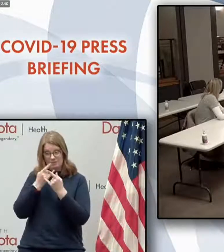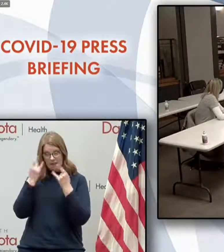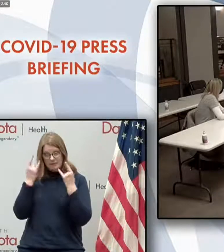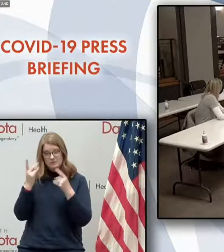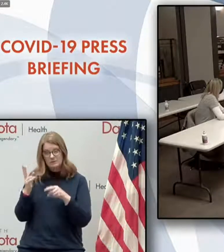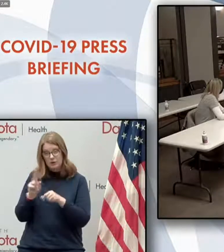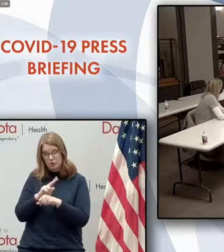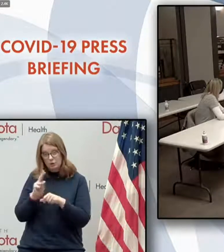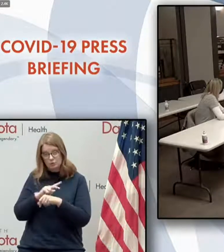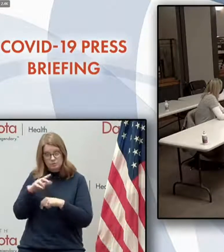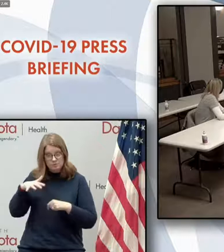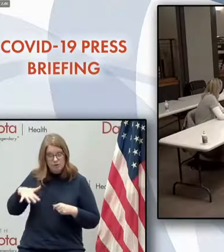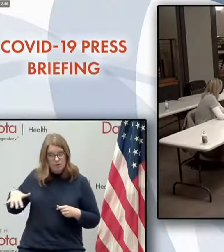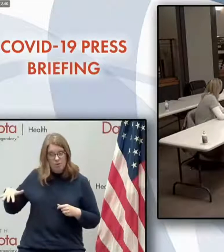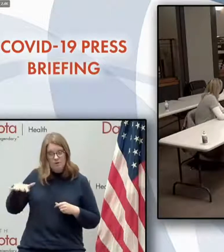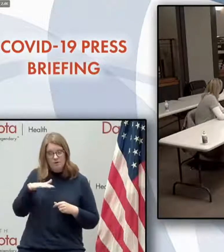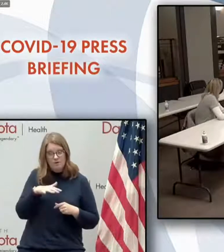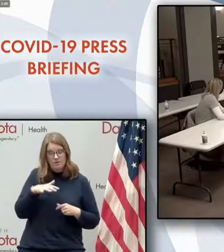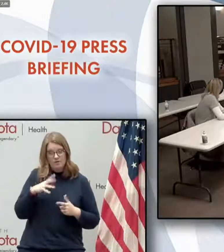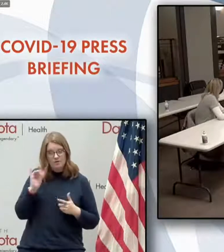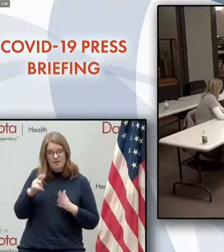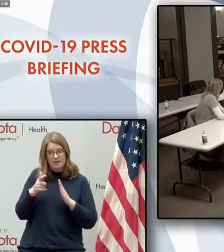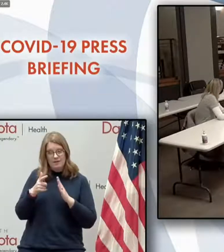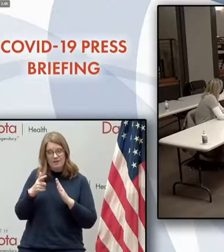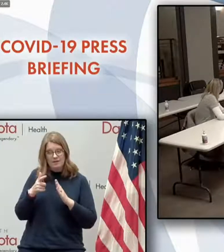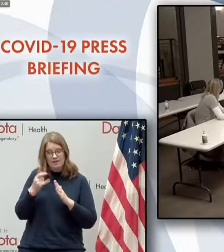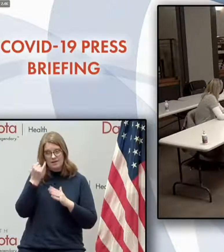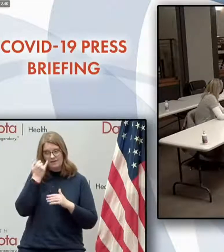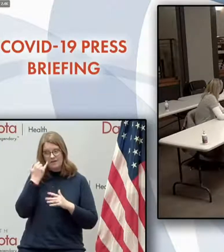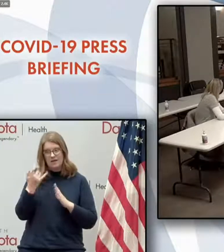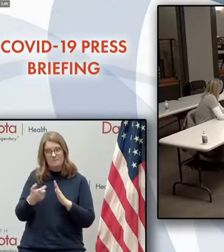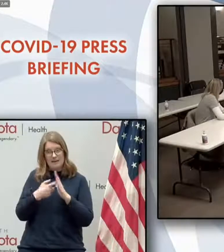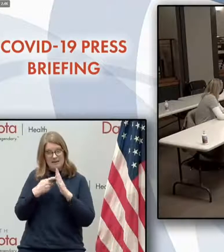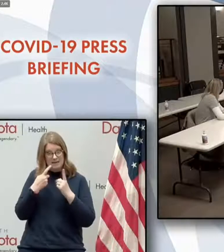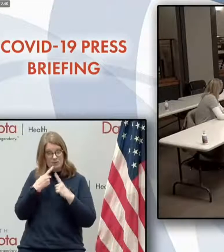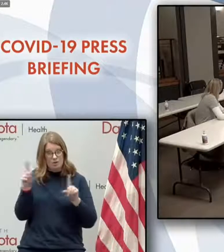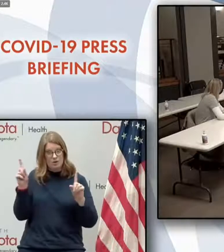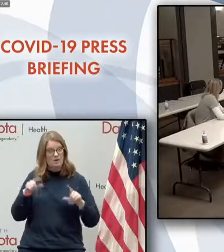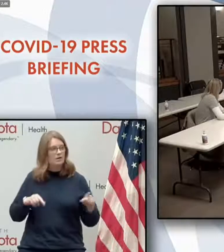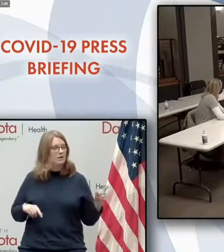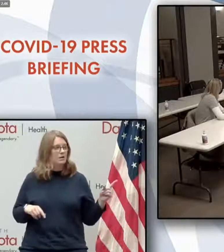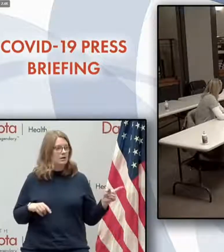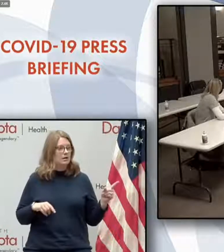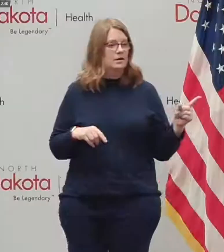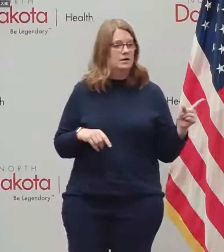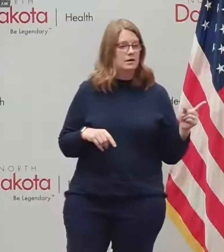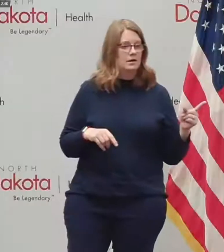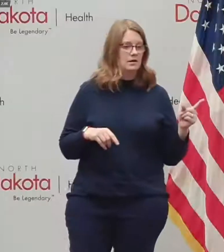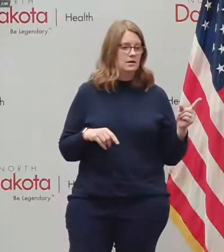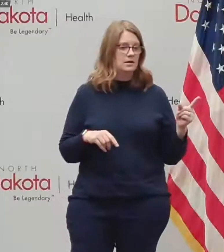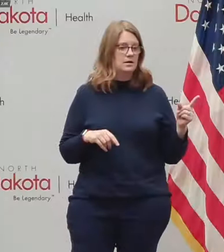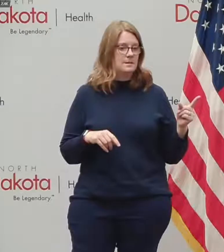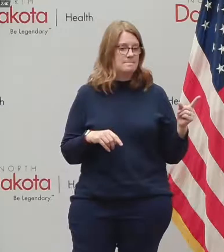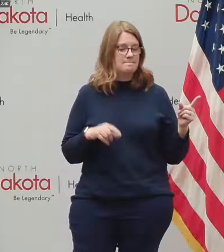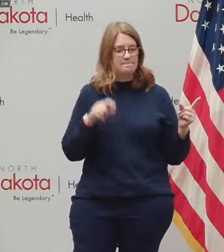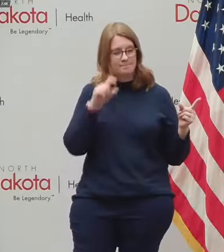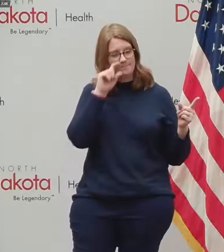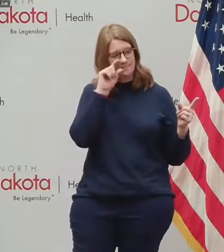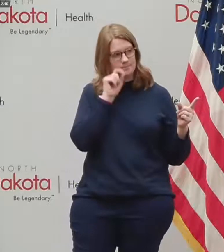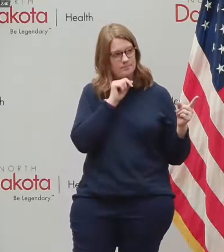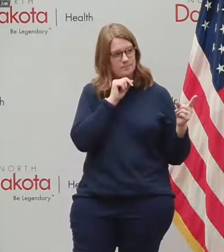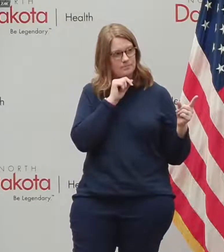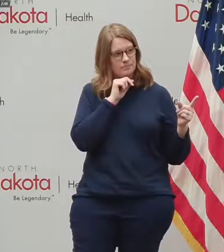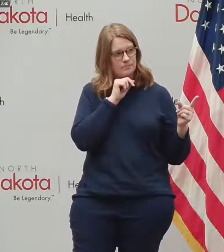be worn everywhere, that mandate is, if that mandate is working? We have,